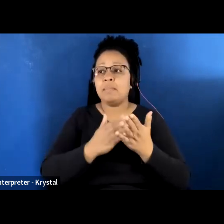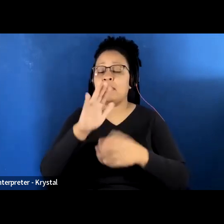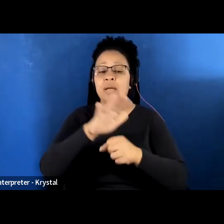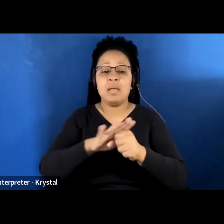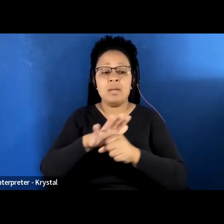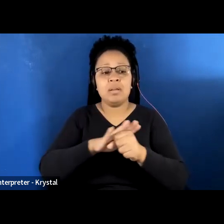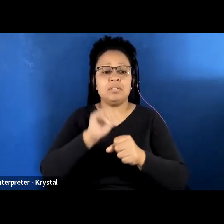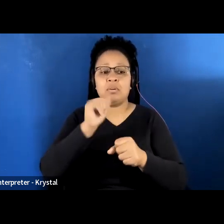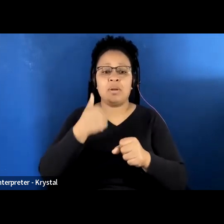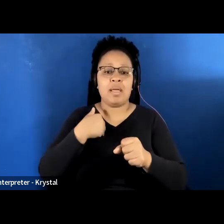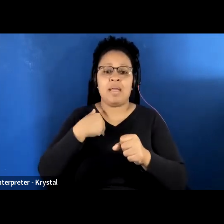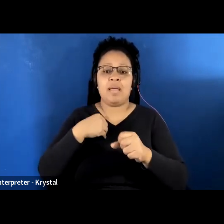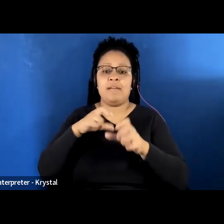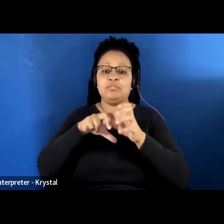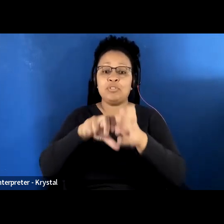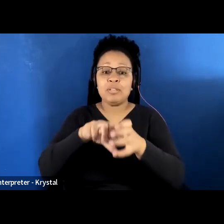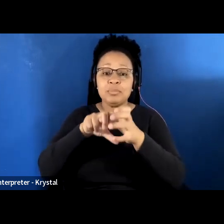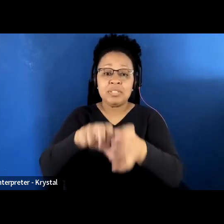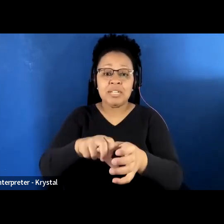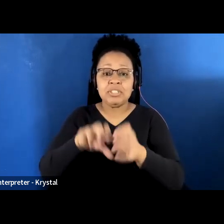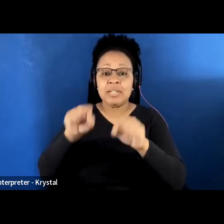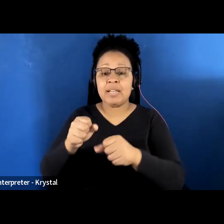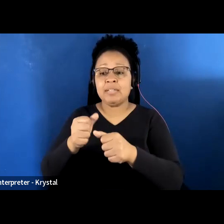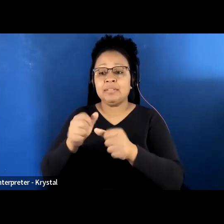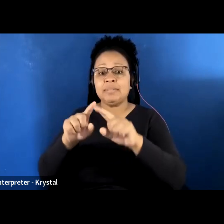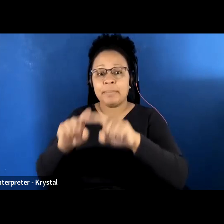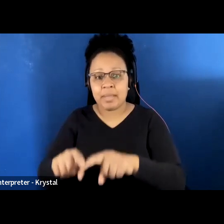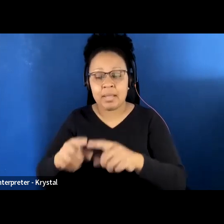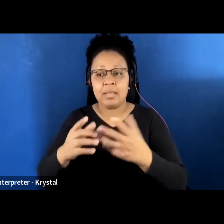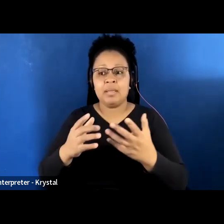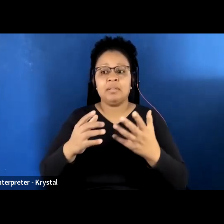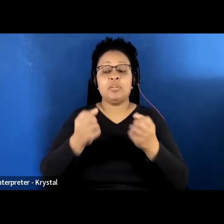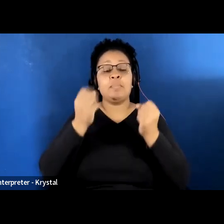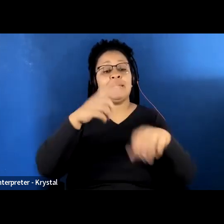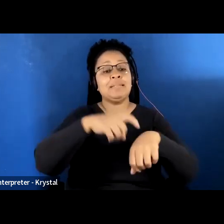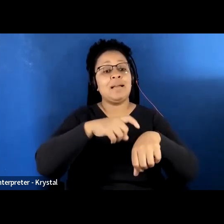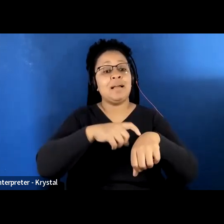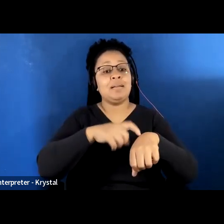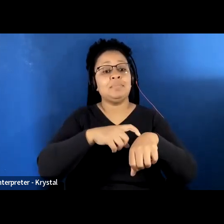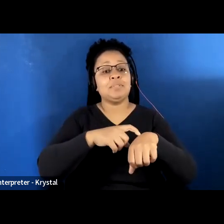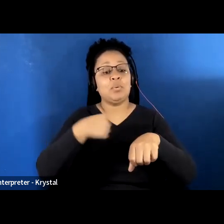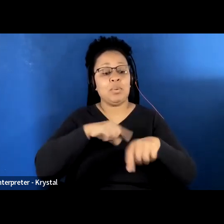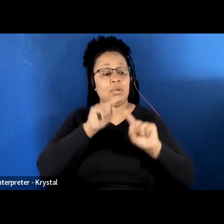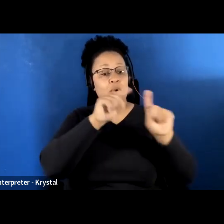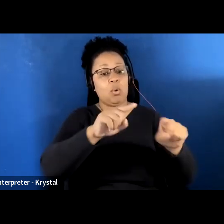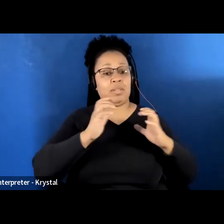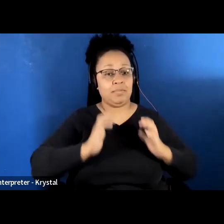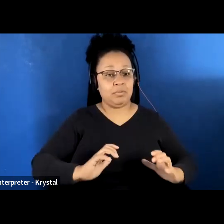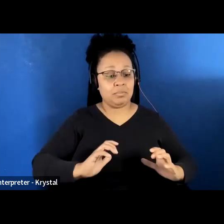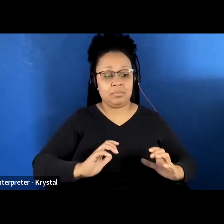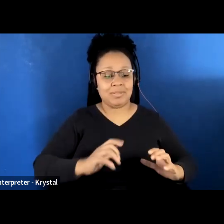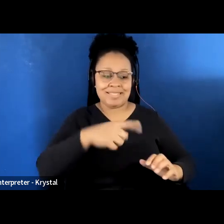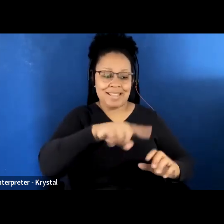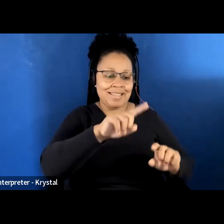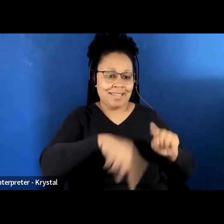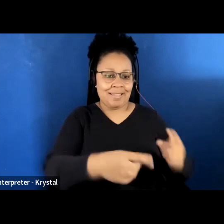transportation, end up going to the consumers because the consumers have a lot of difficulty coming to us. And so some of our